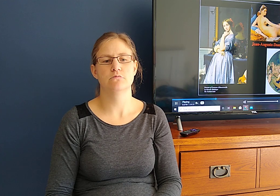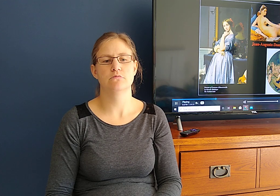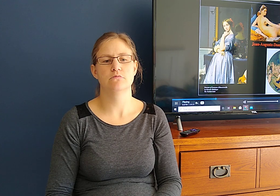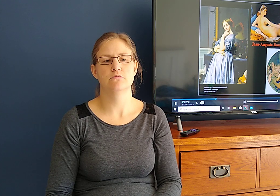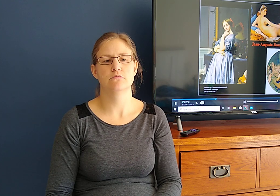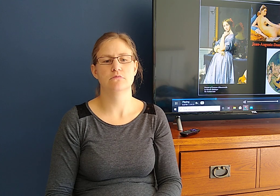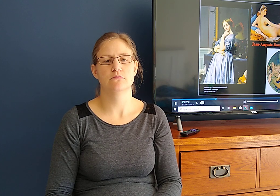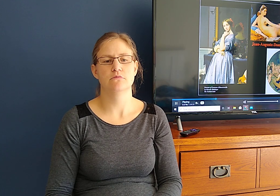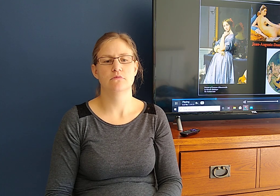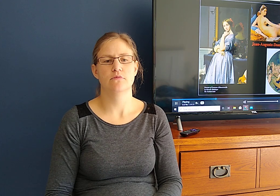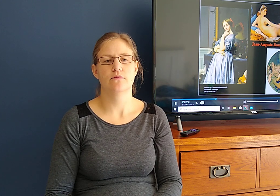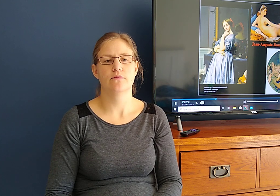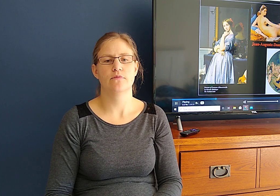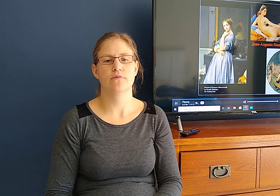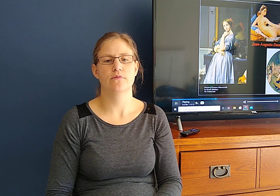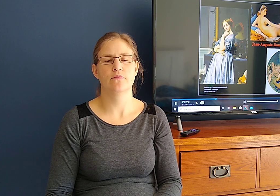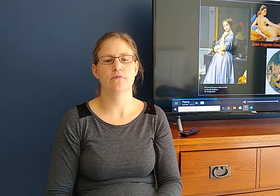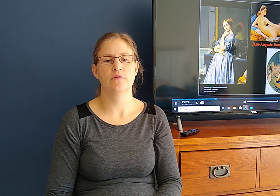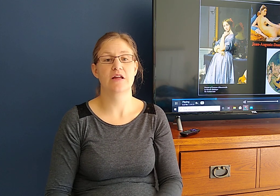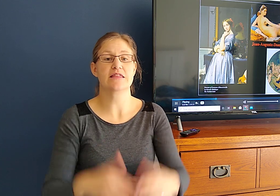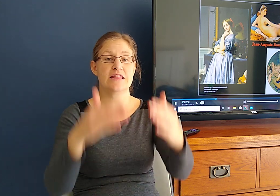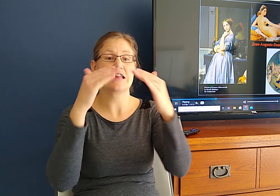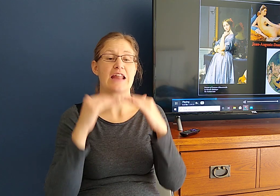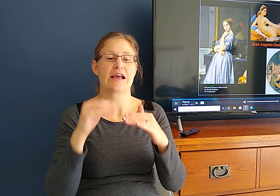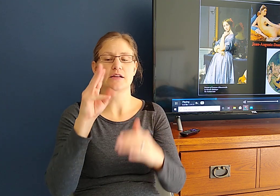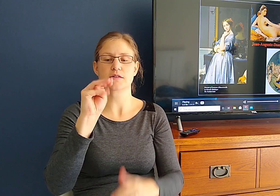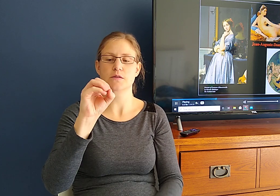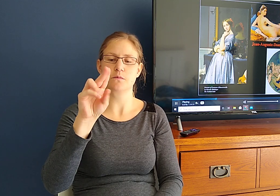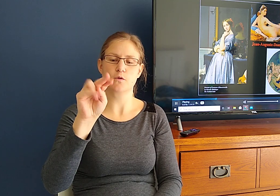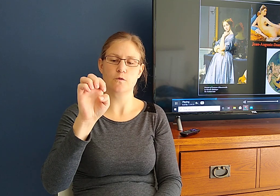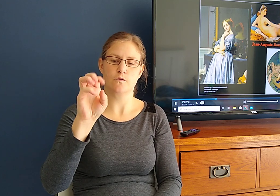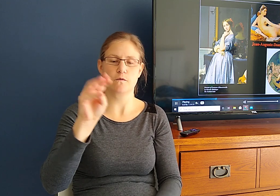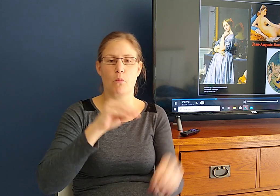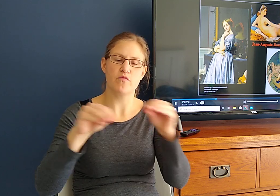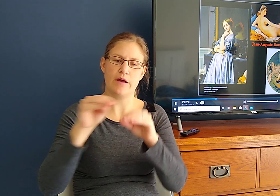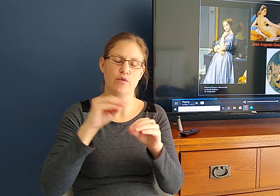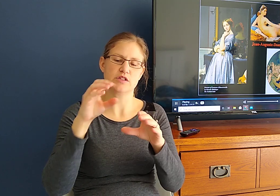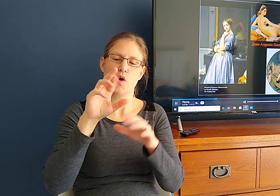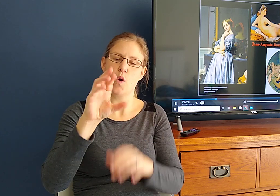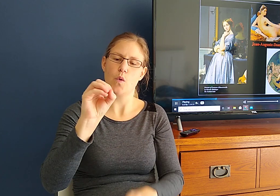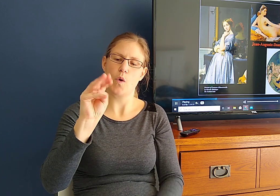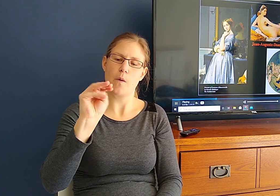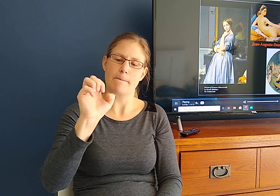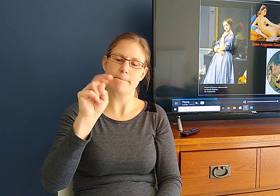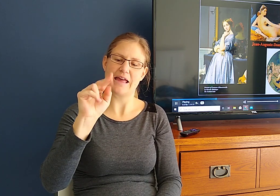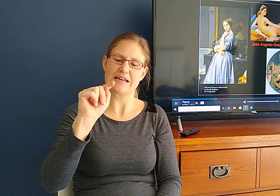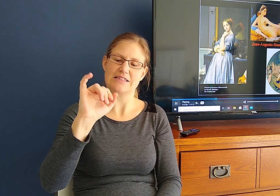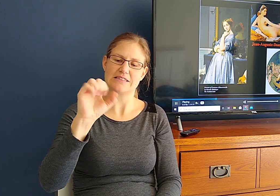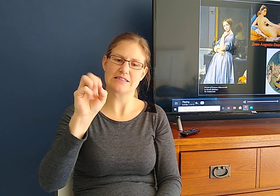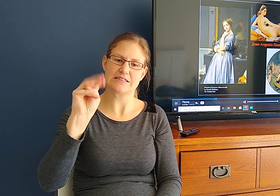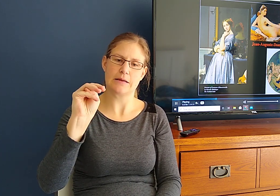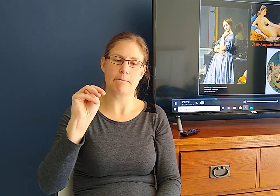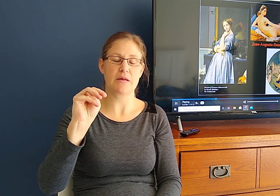Now, the next movement that we'll look at is Romanticism, and this was embodied most strongly in the visual arts, music,